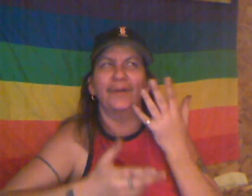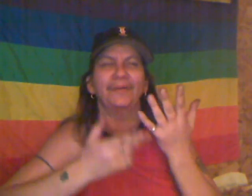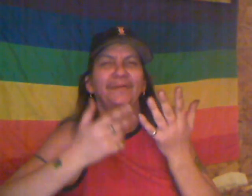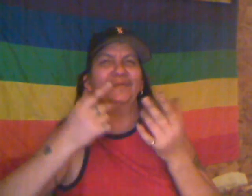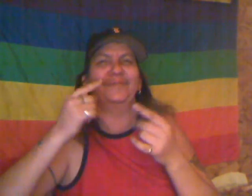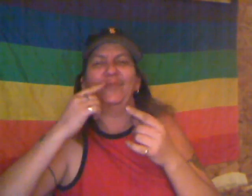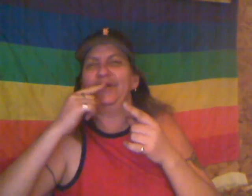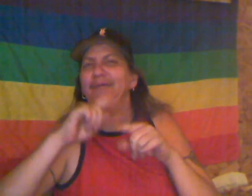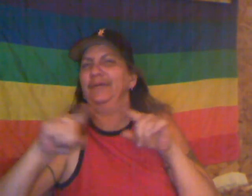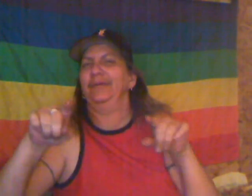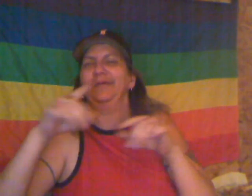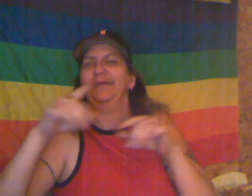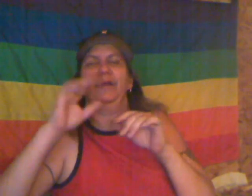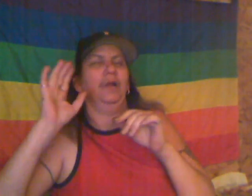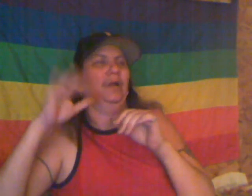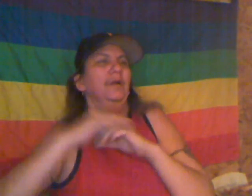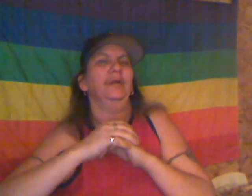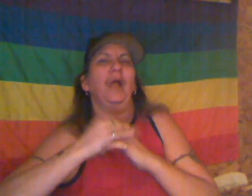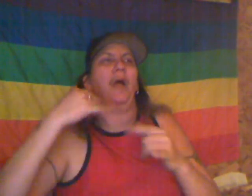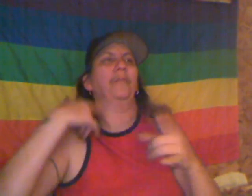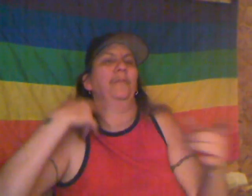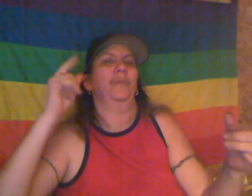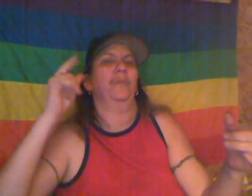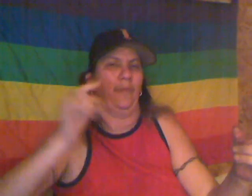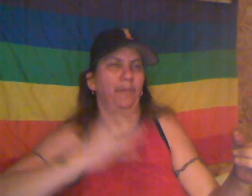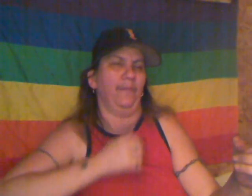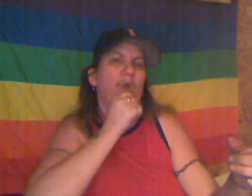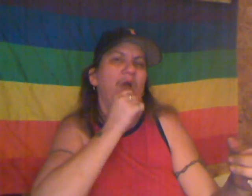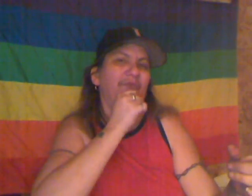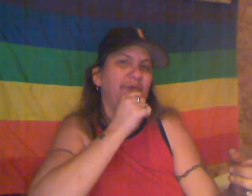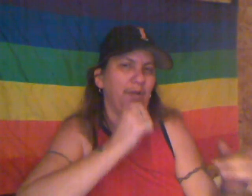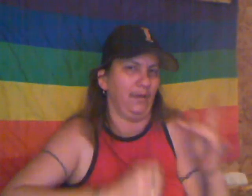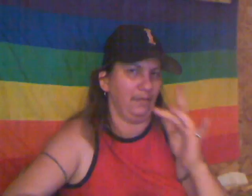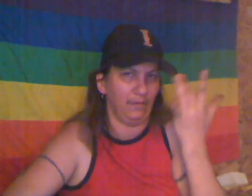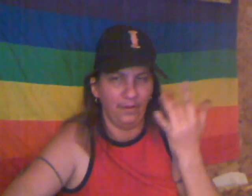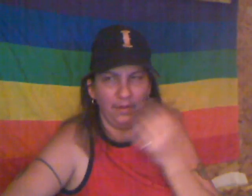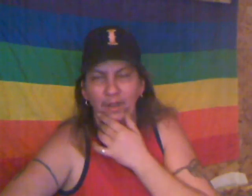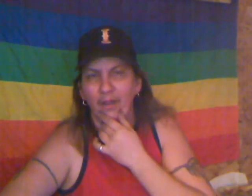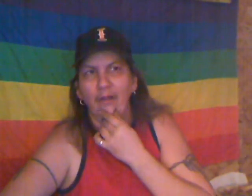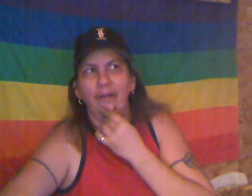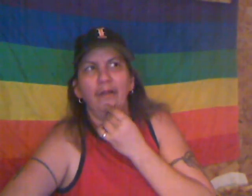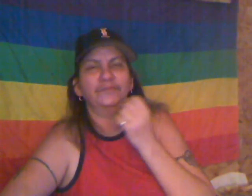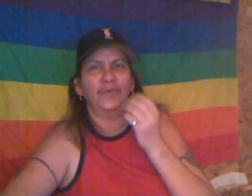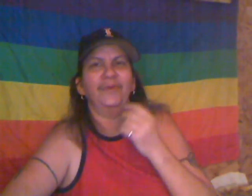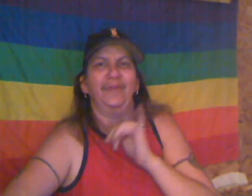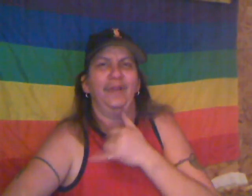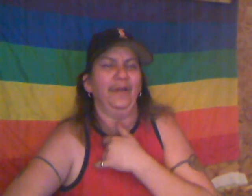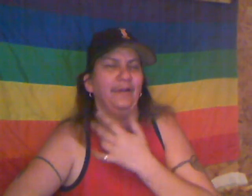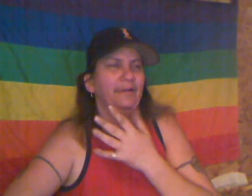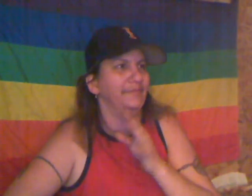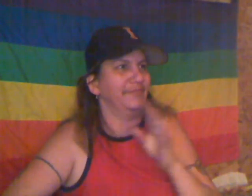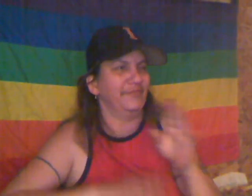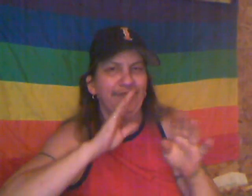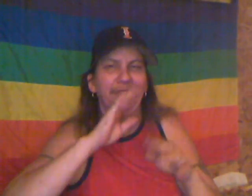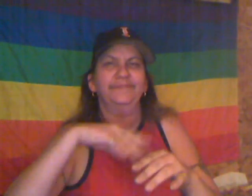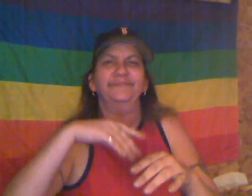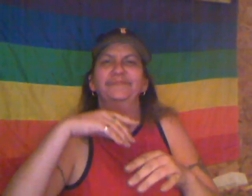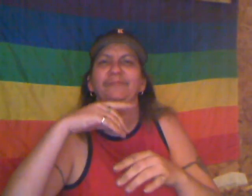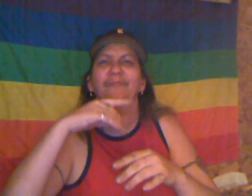reefs, many coral reefs live in a very narrow range of temperatures. If it goes outside that, the reef can die. And of course, if the reef dies,